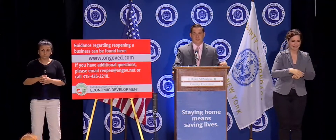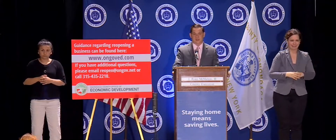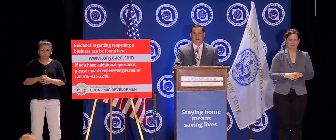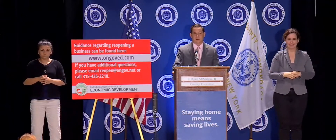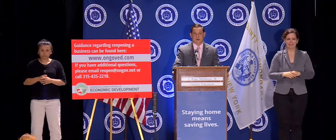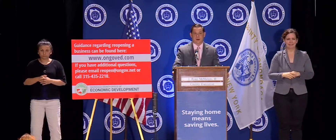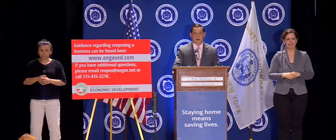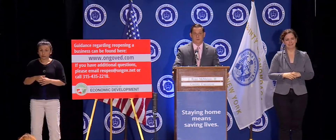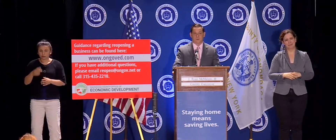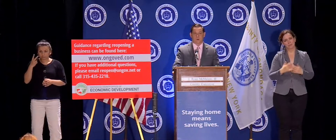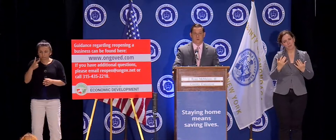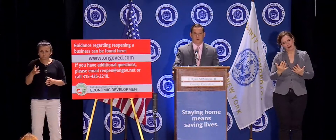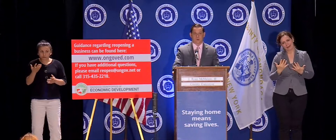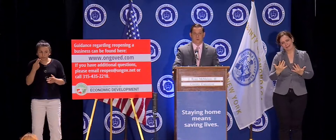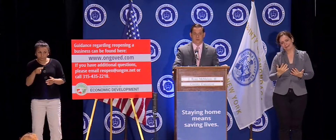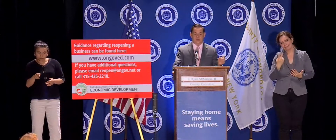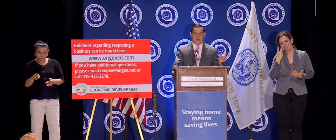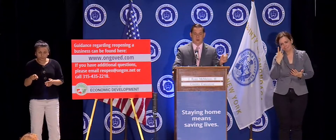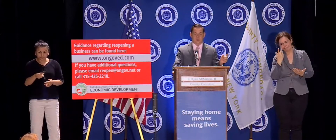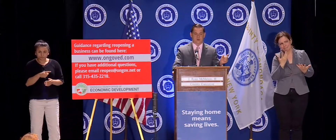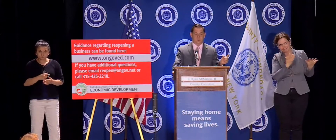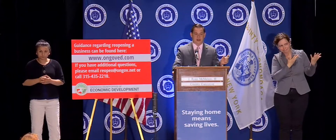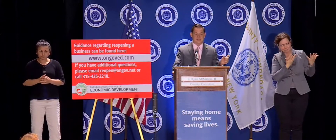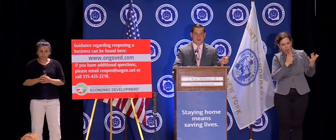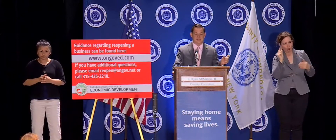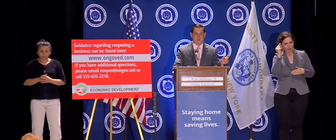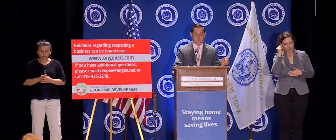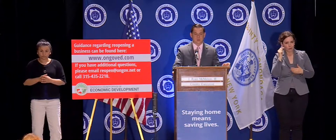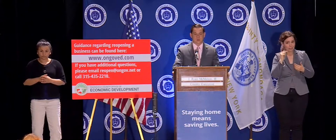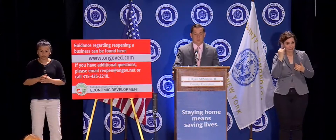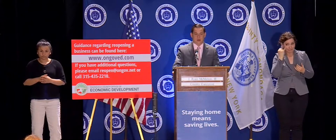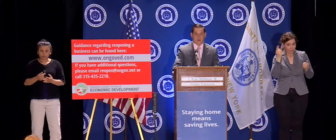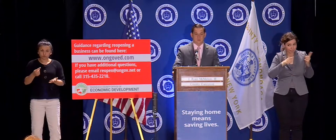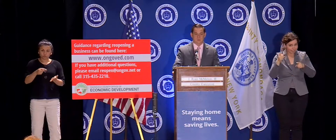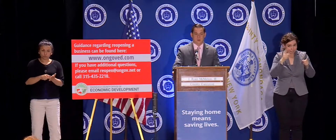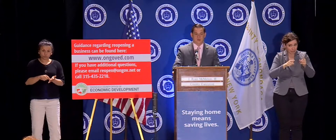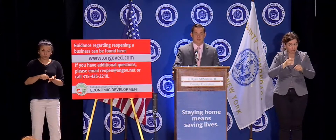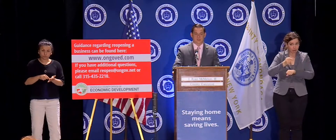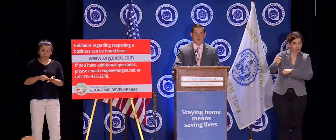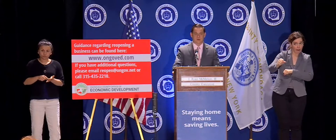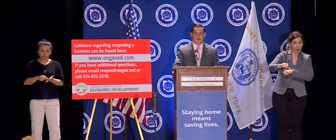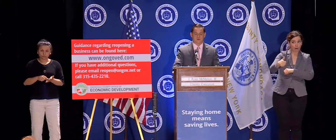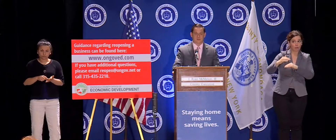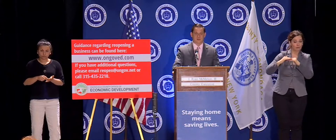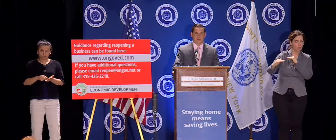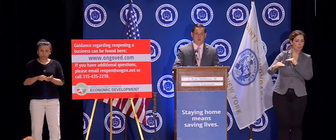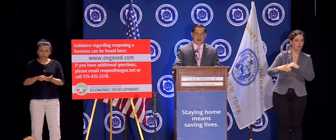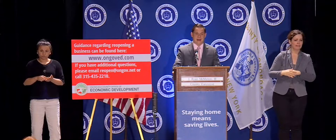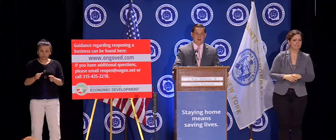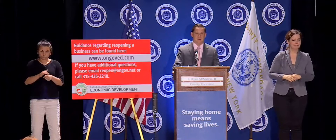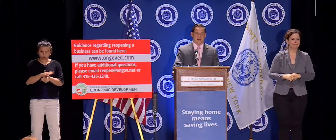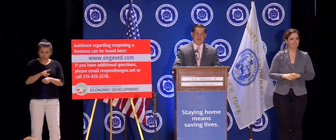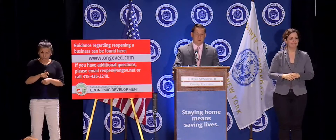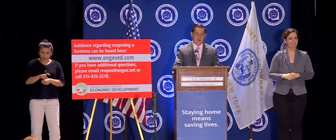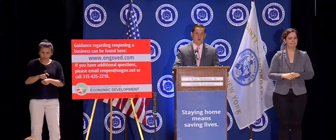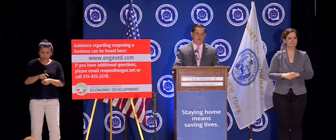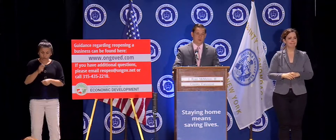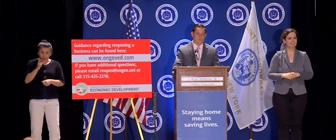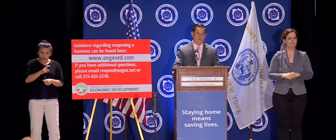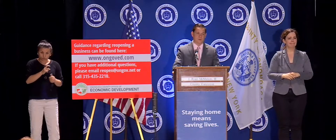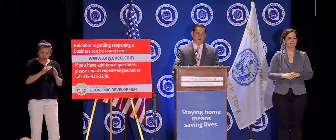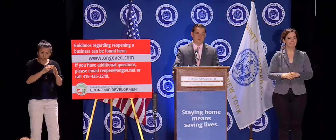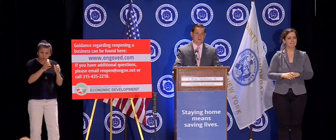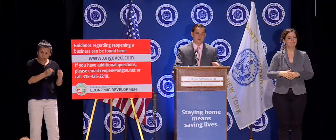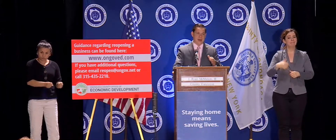trend we've seen with in the beginning part of this process. Our senior living facilities were not impacted by